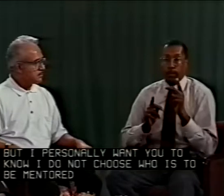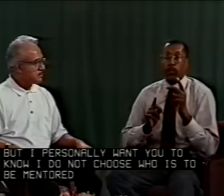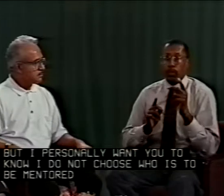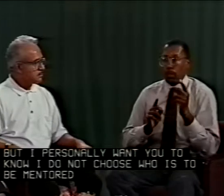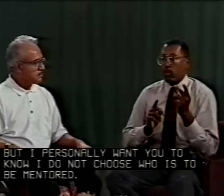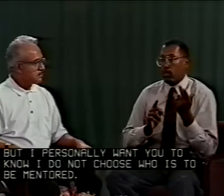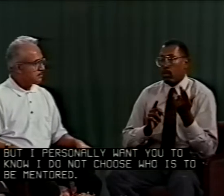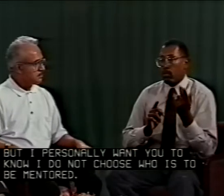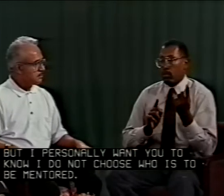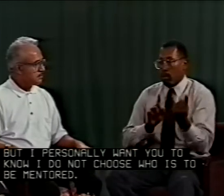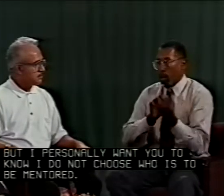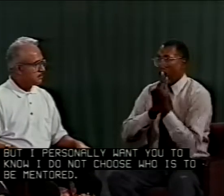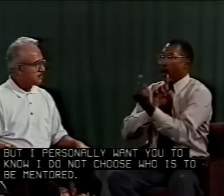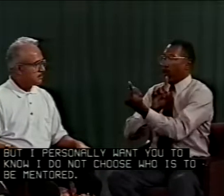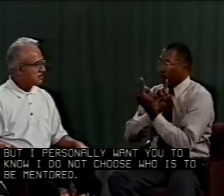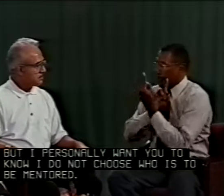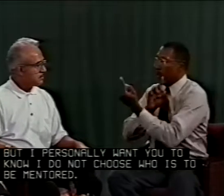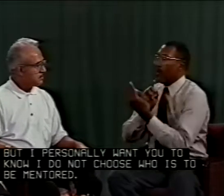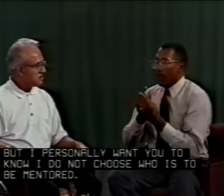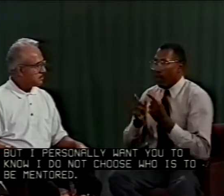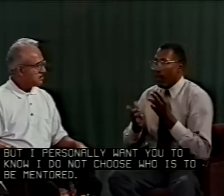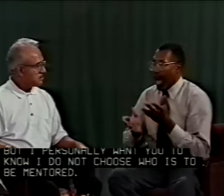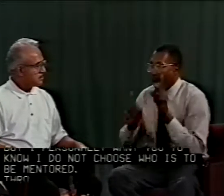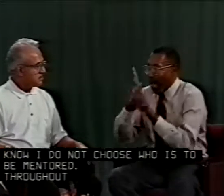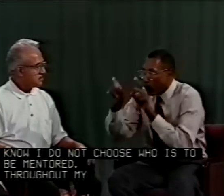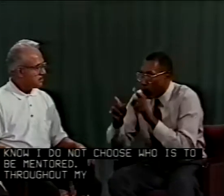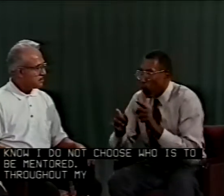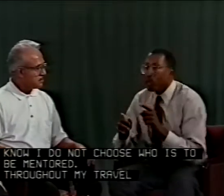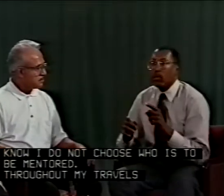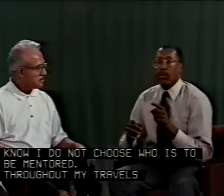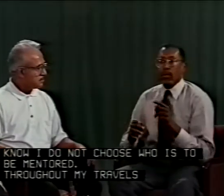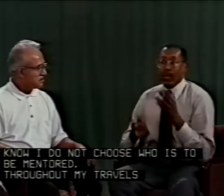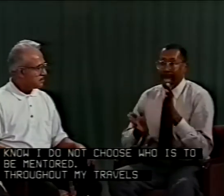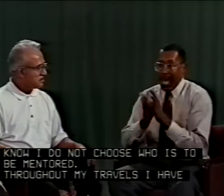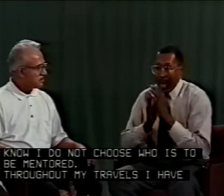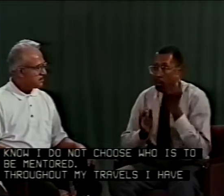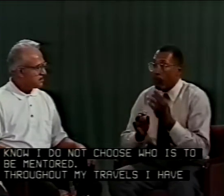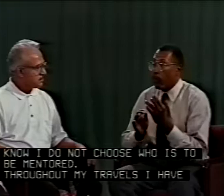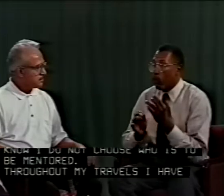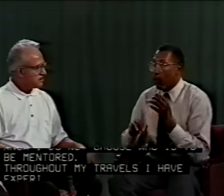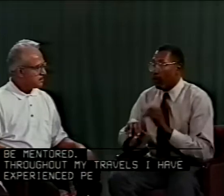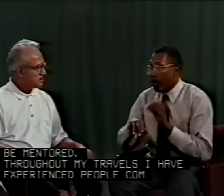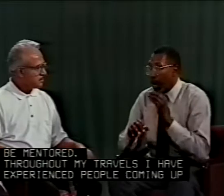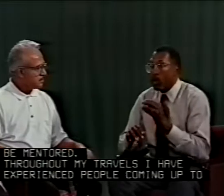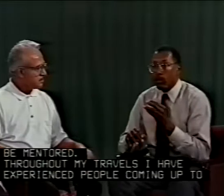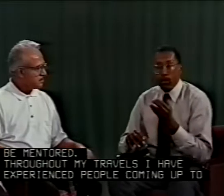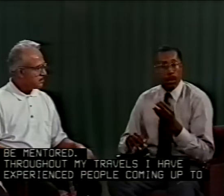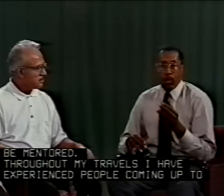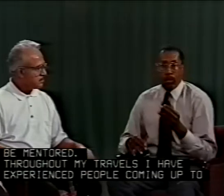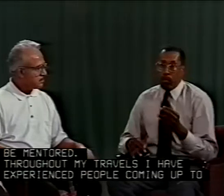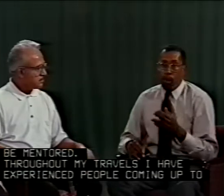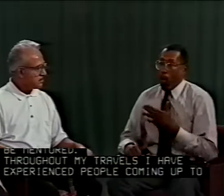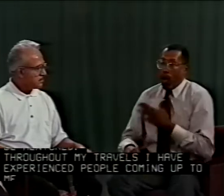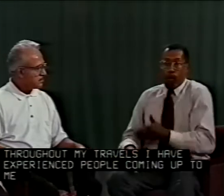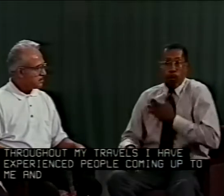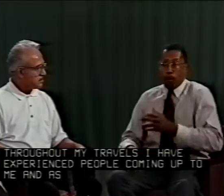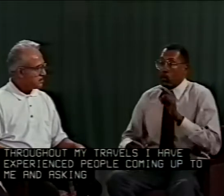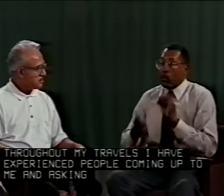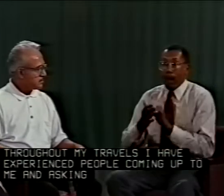Throughout my travels, I have experienced people coming up to me and asking me questions asking me for some advice, and I'm more